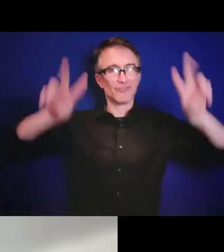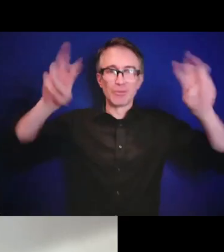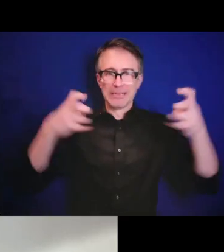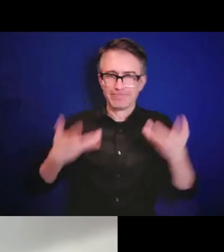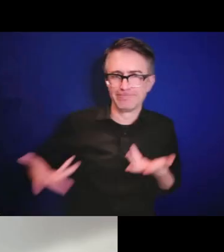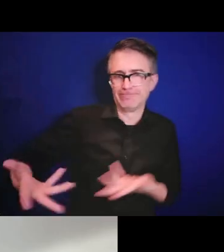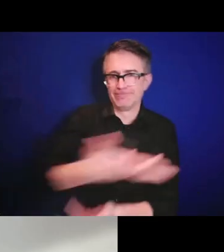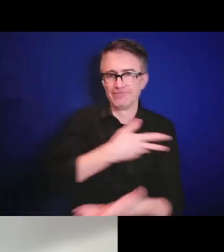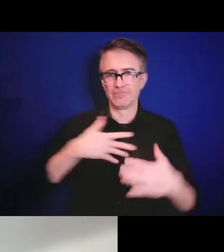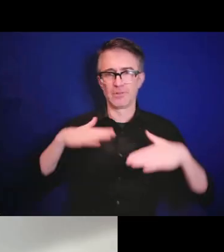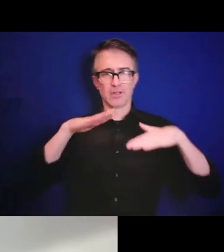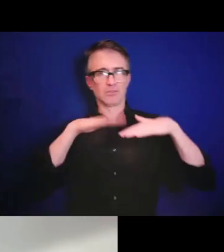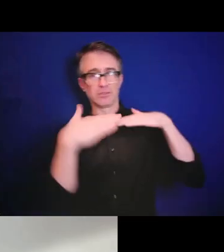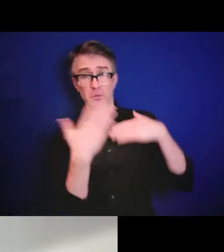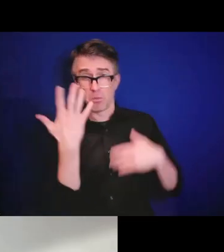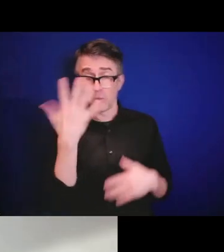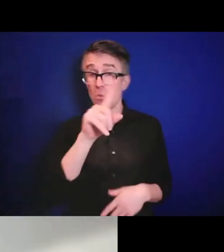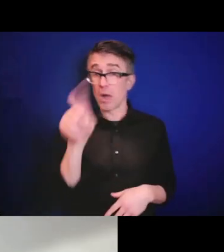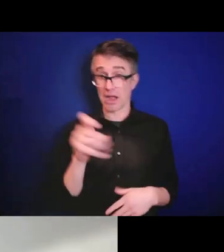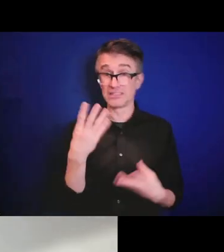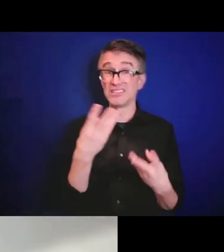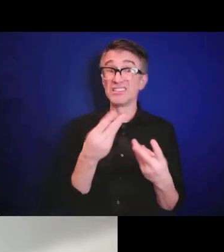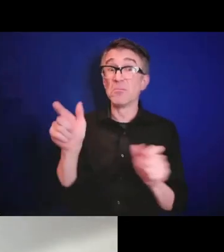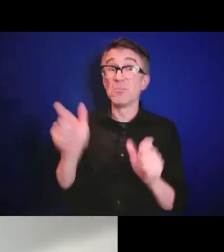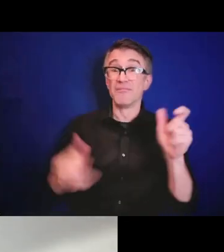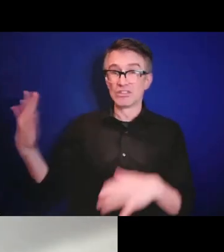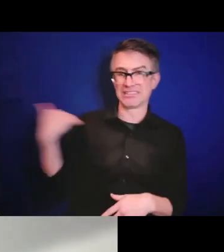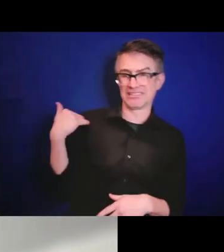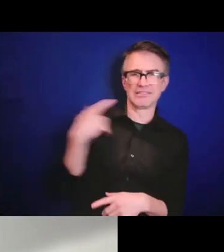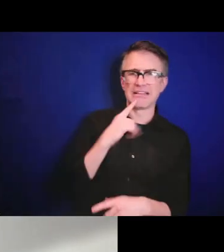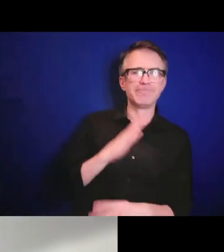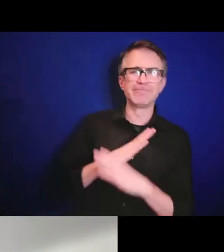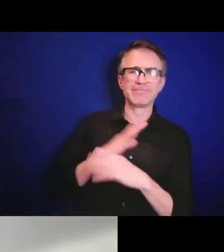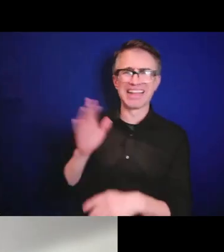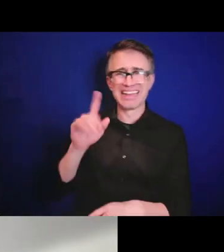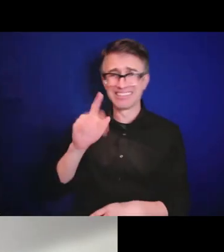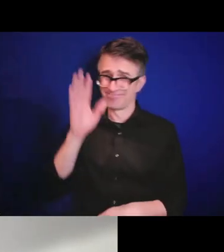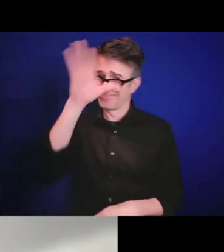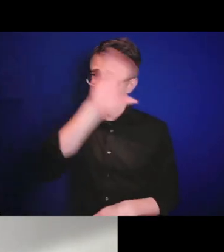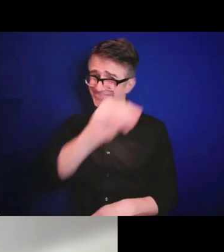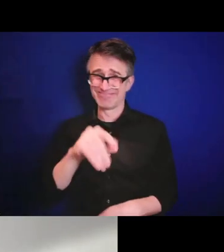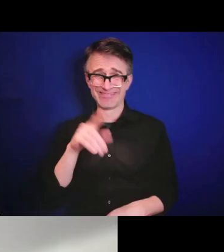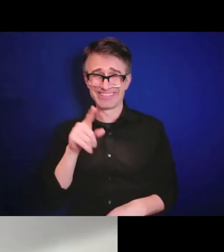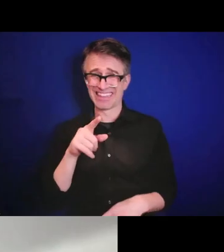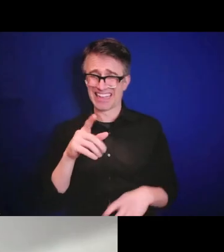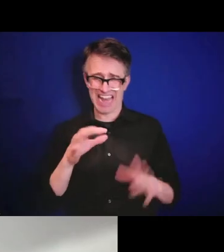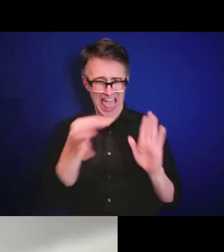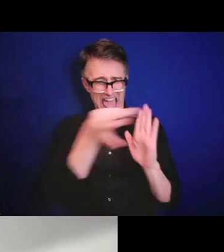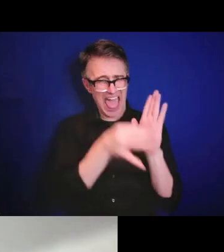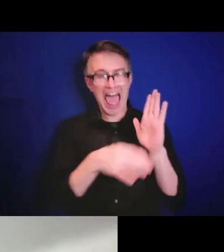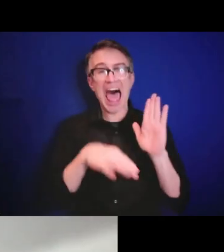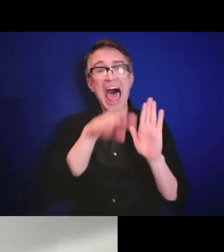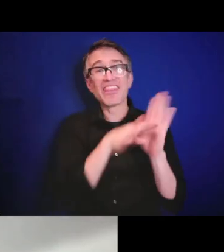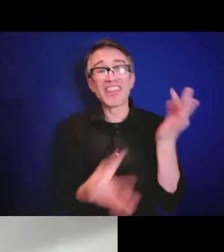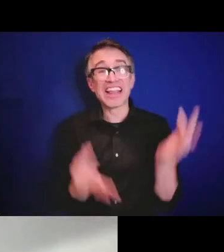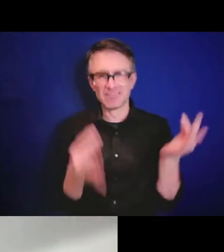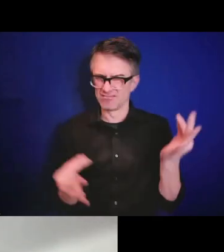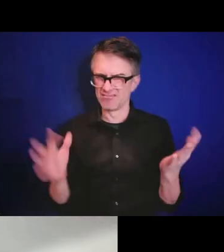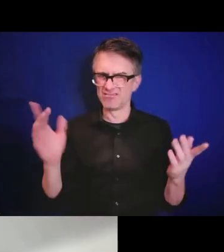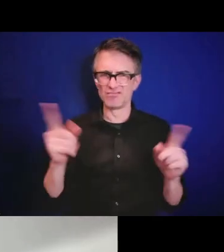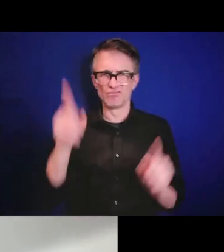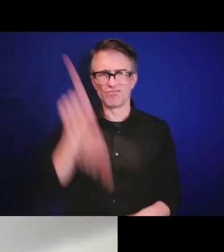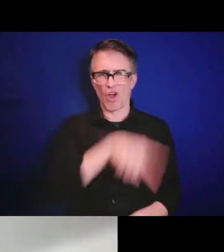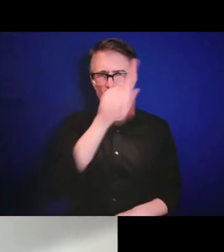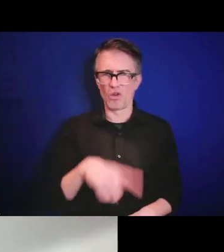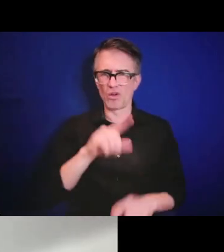at all. So there are so many important points that you raised, and I'm sure we'll hear comments